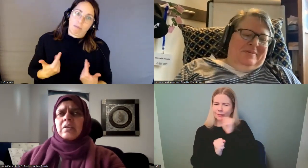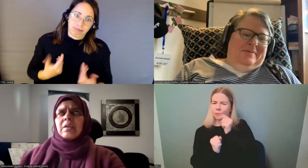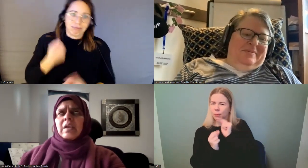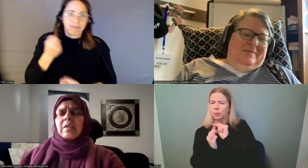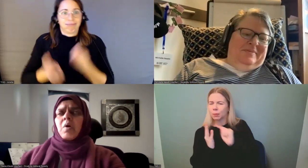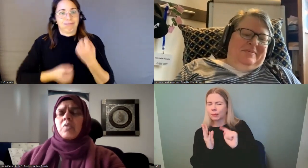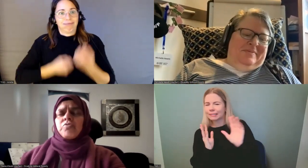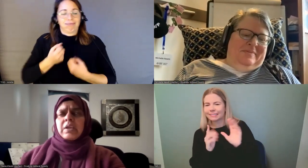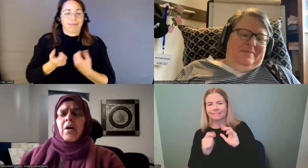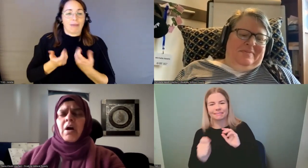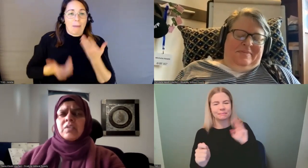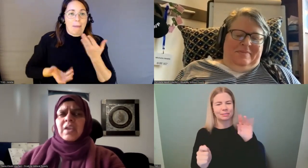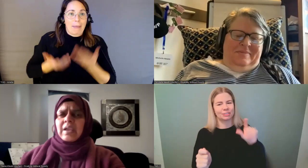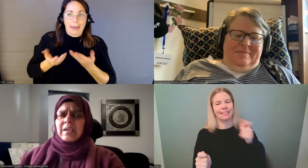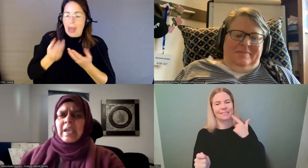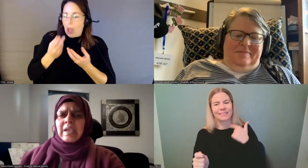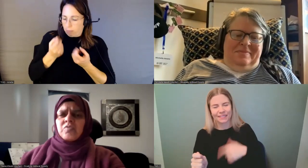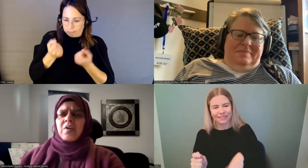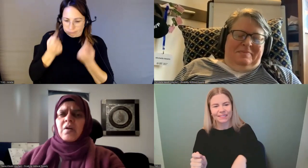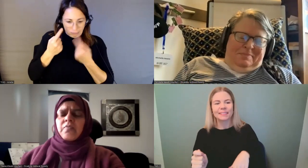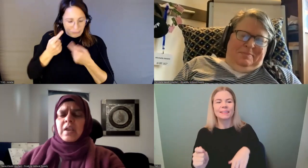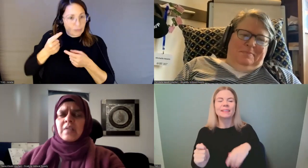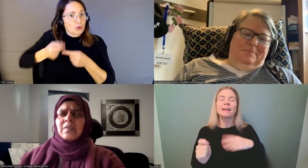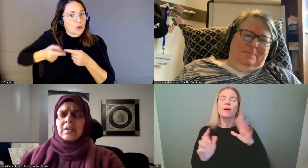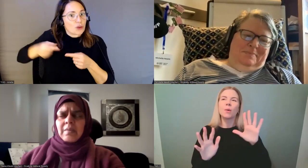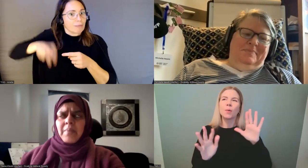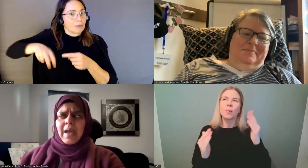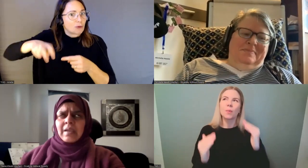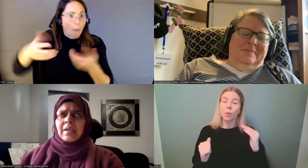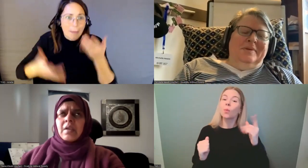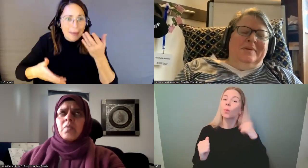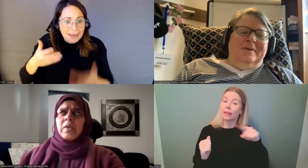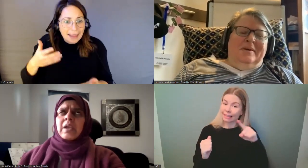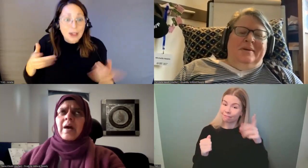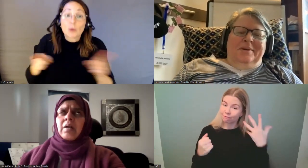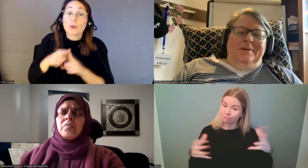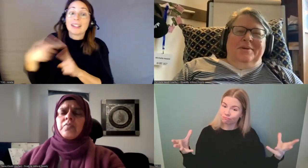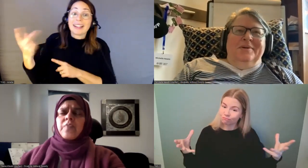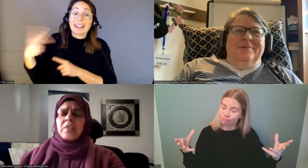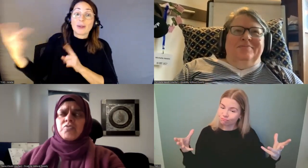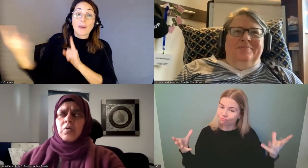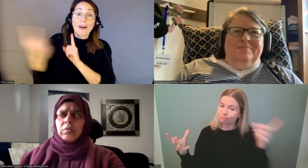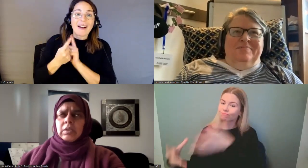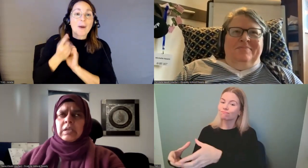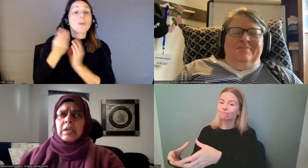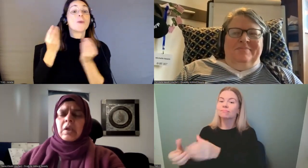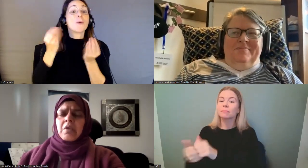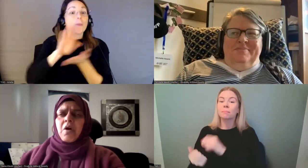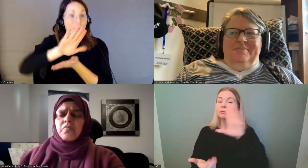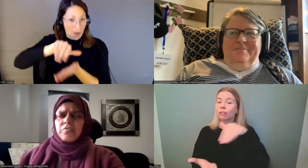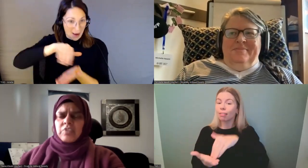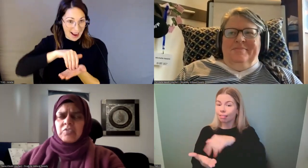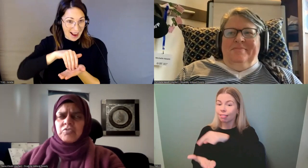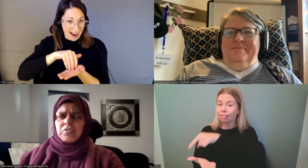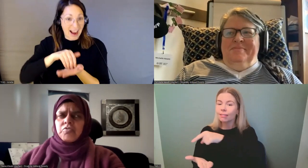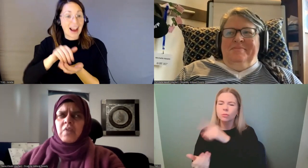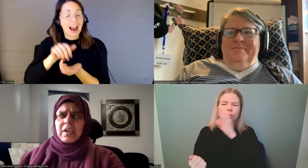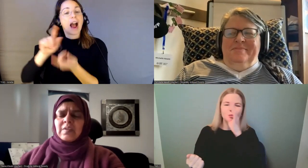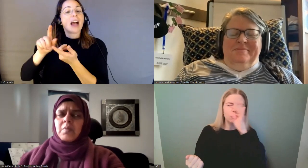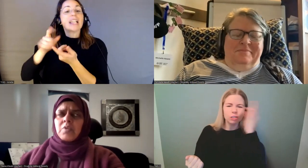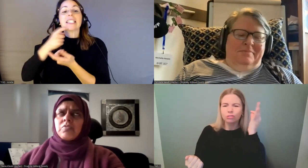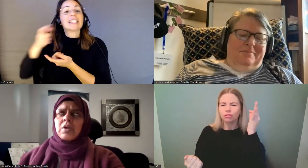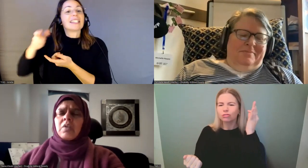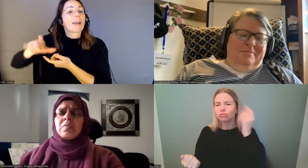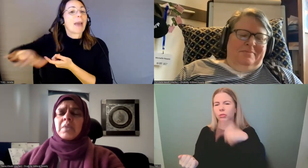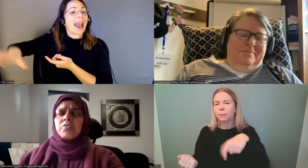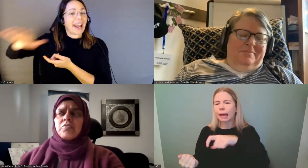met in Montreal to engage our friends in Quebec. We held French only conversations twice